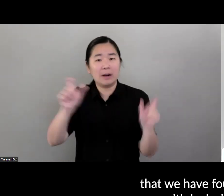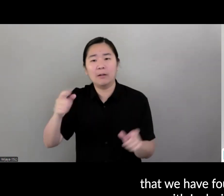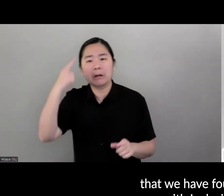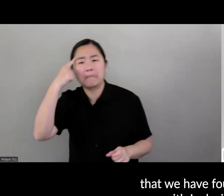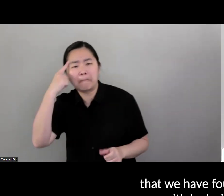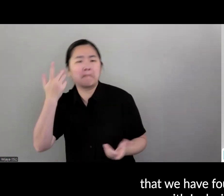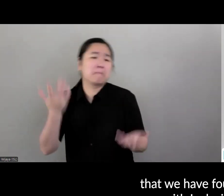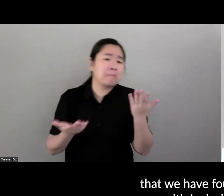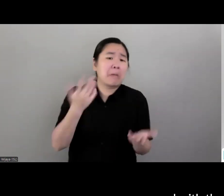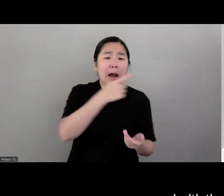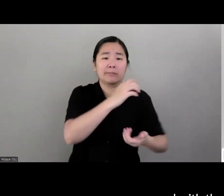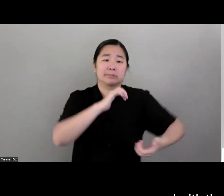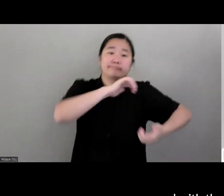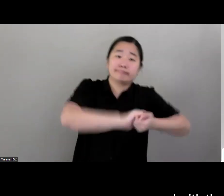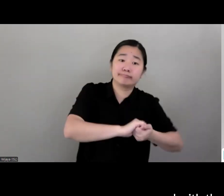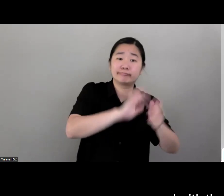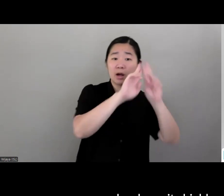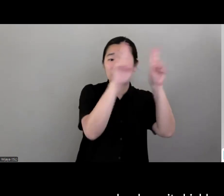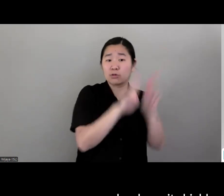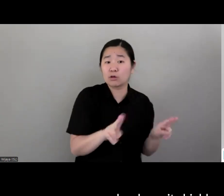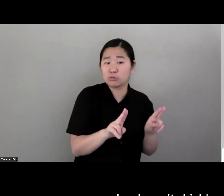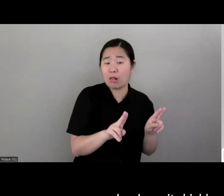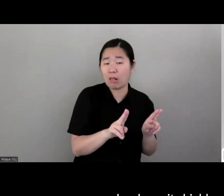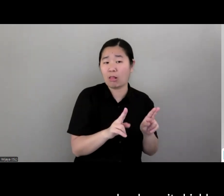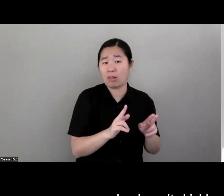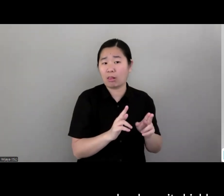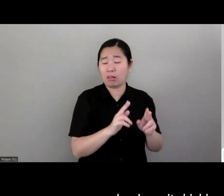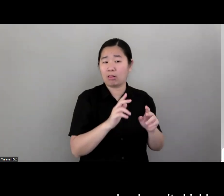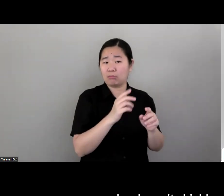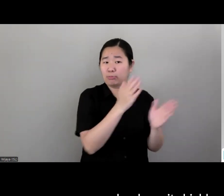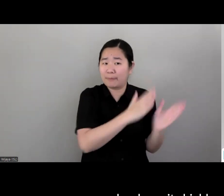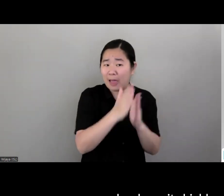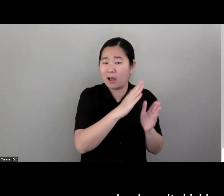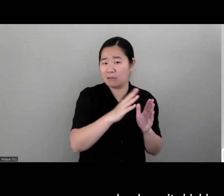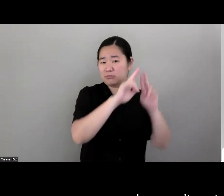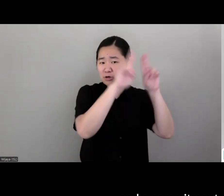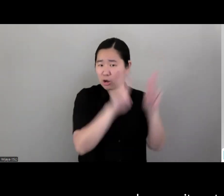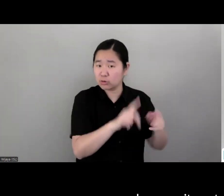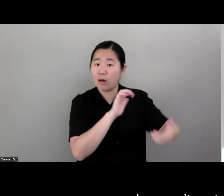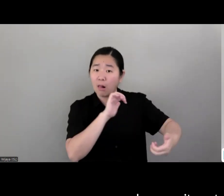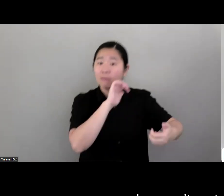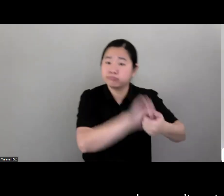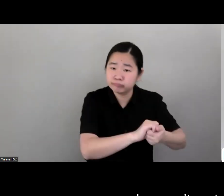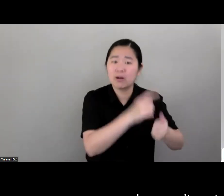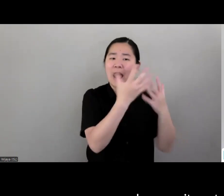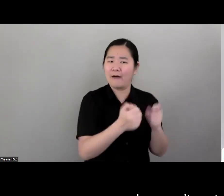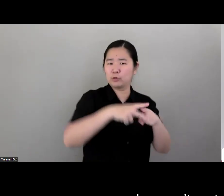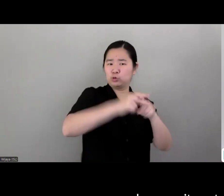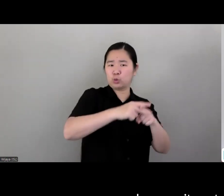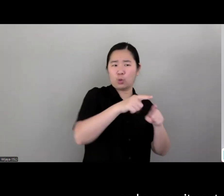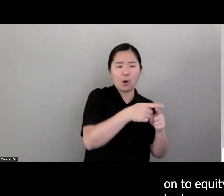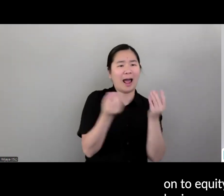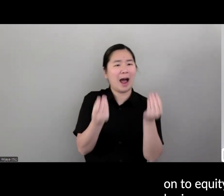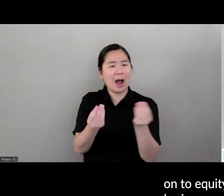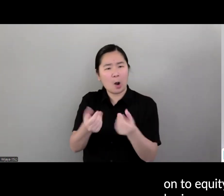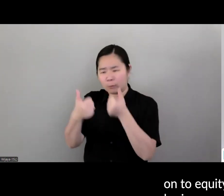working with Inclusive Futures and with the consortium has been its highly collaborative nature and a commitment across the